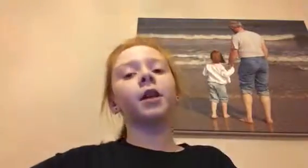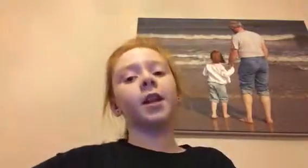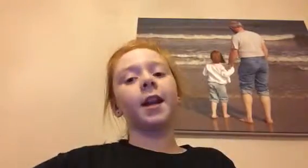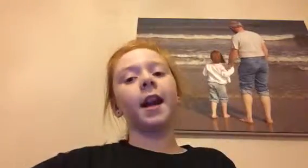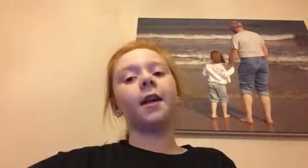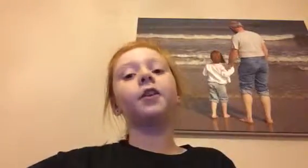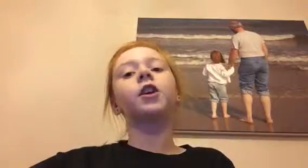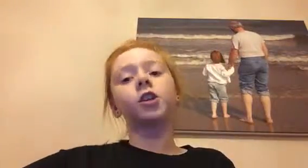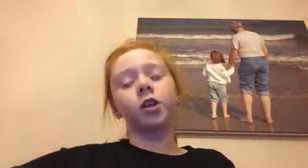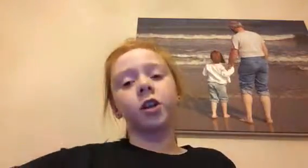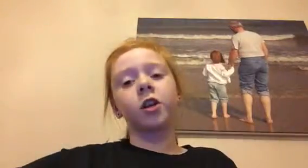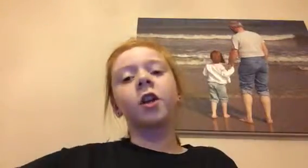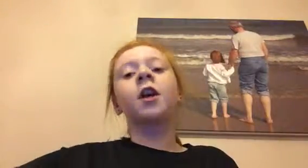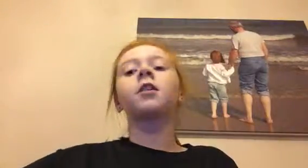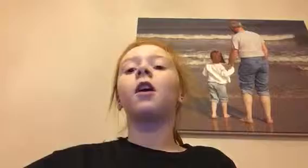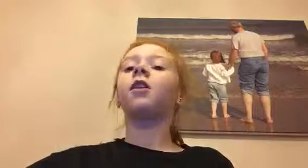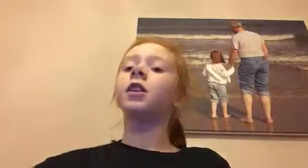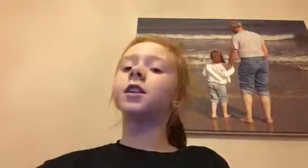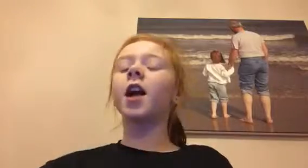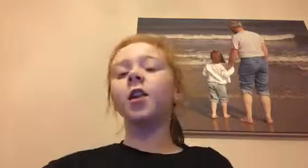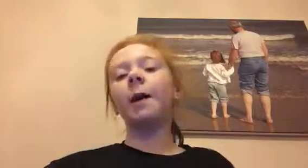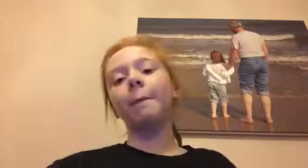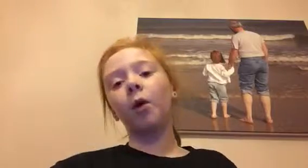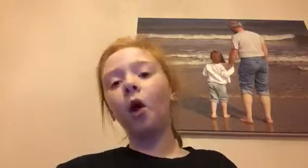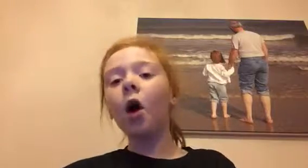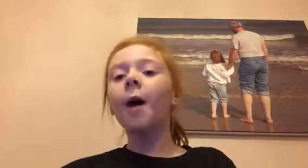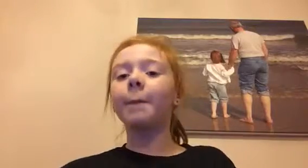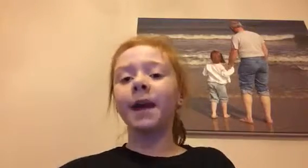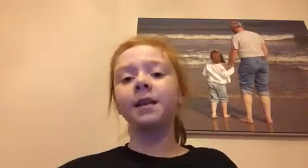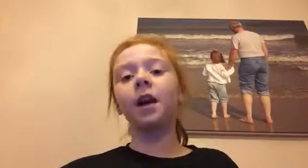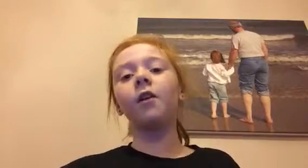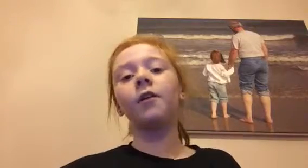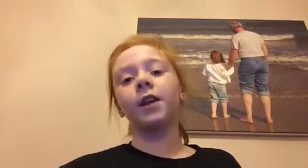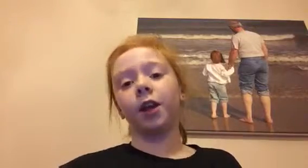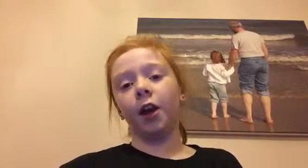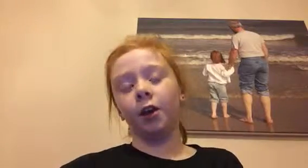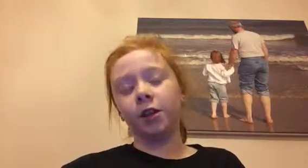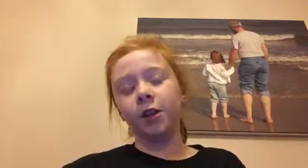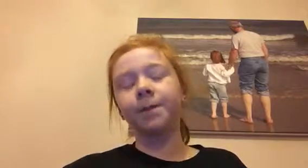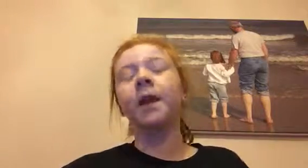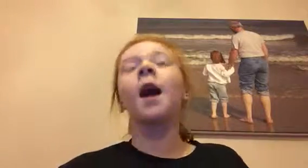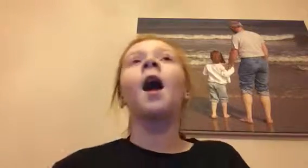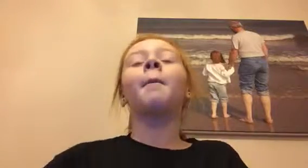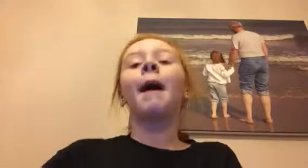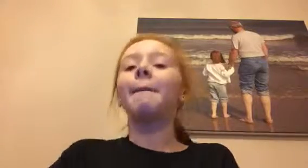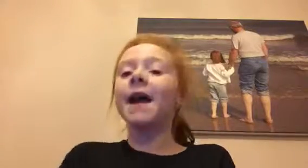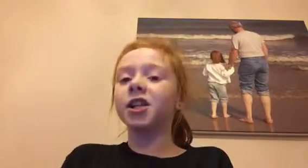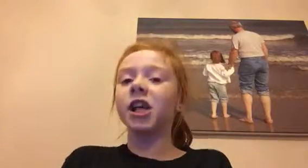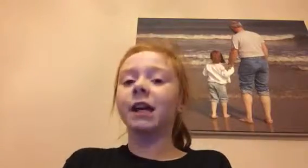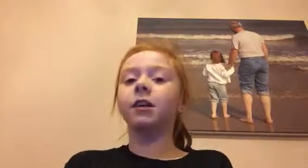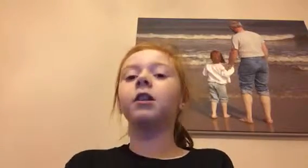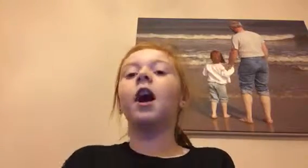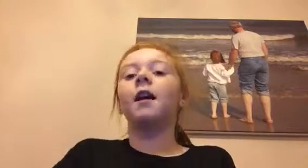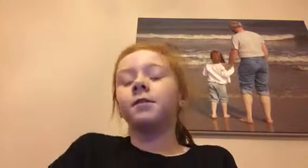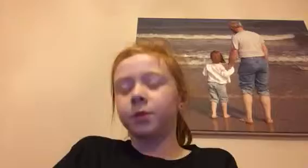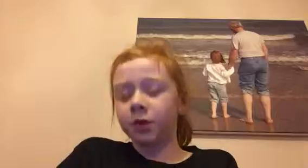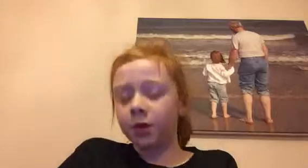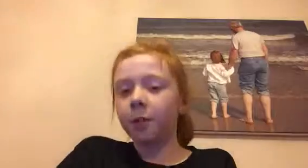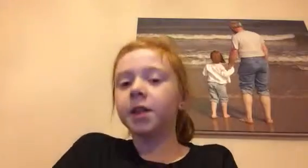my channel out you should because i'm going to start doing more bsl videos my main channel i will still be